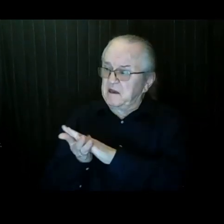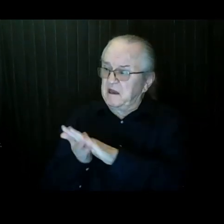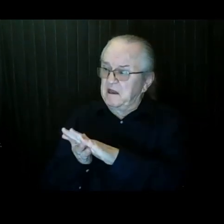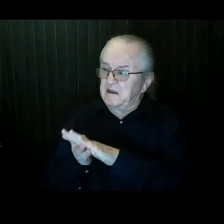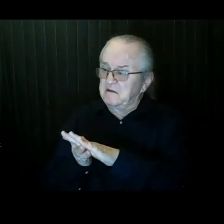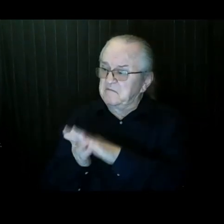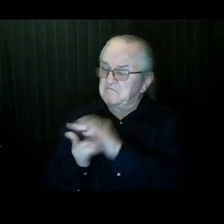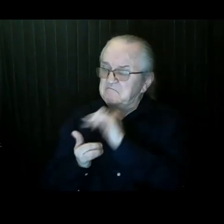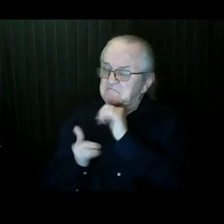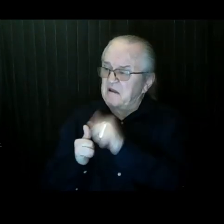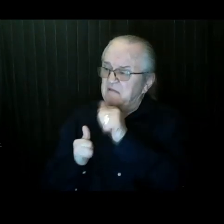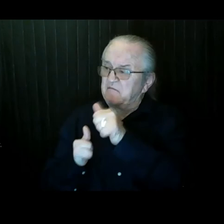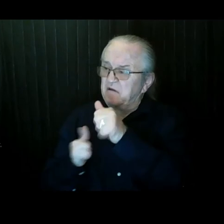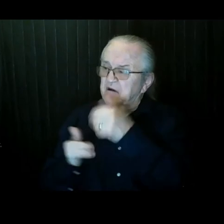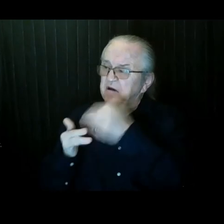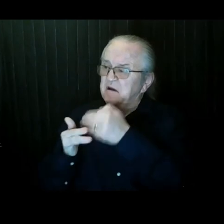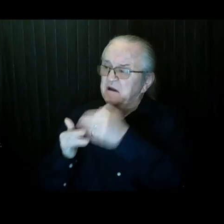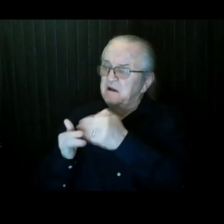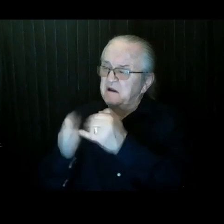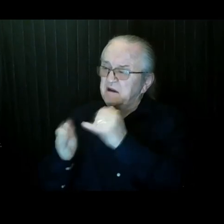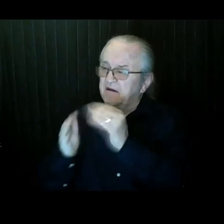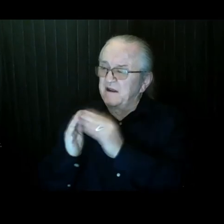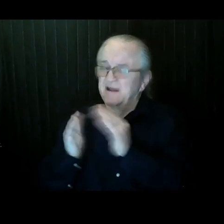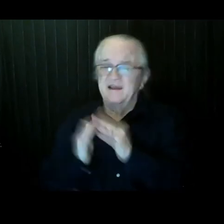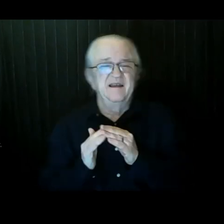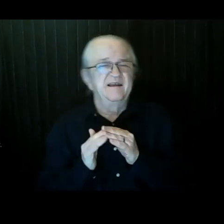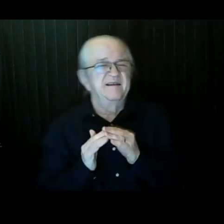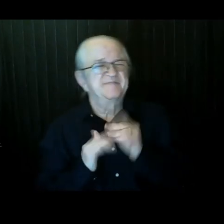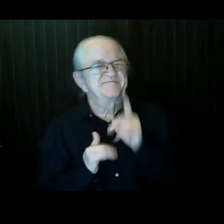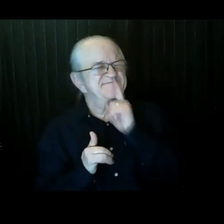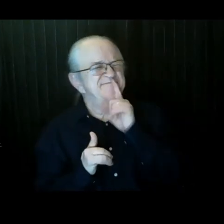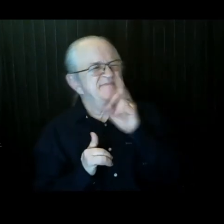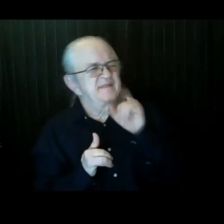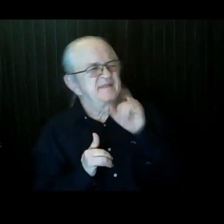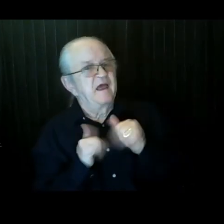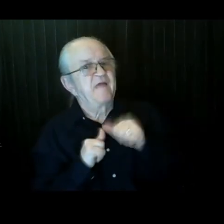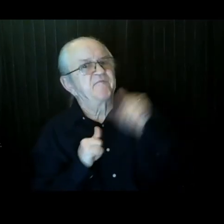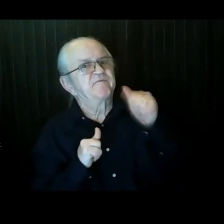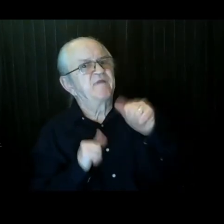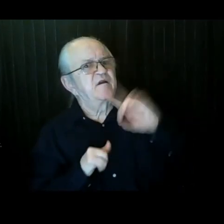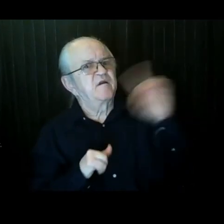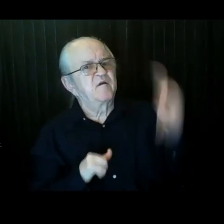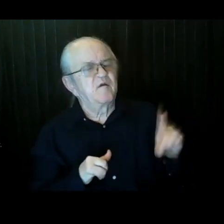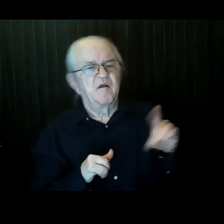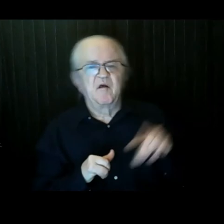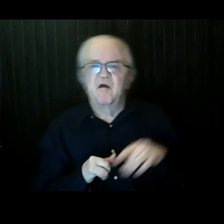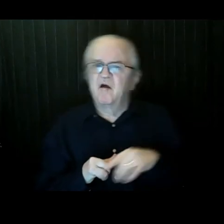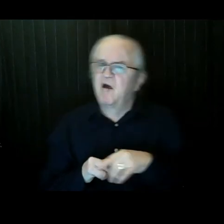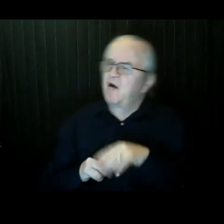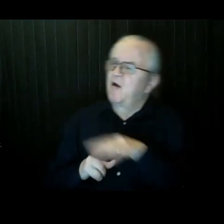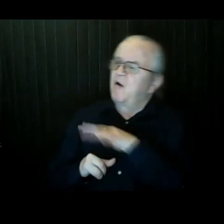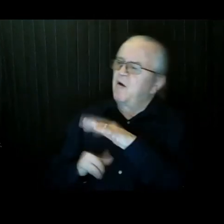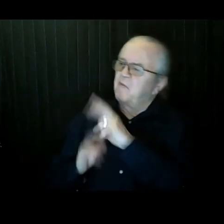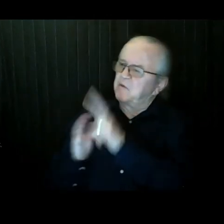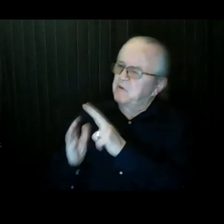out, and they're just towards the edge of town. And I said, no, that's not what I'm thinking about. How far is Detroit? He said, well, Detroit's about 2 hours,